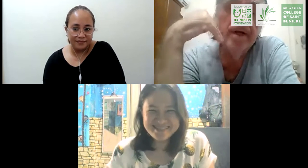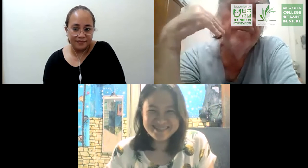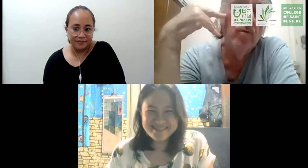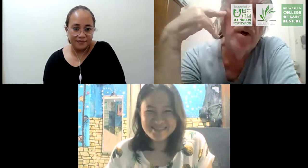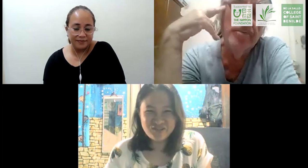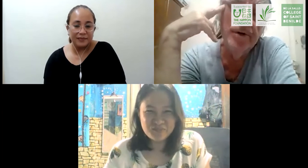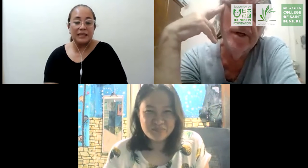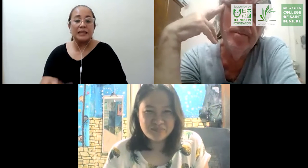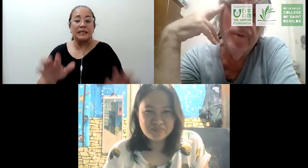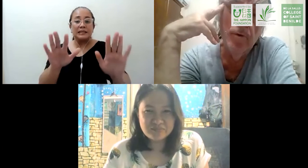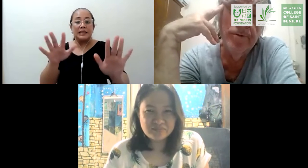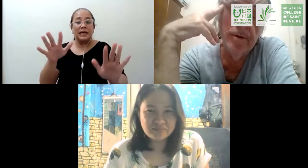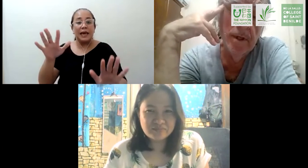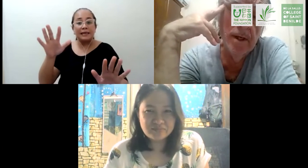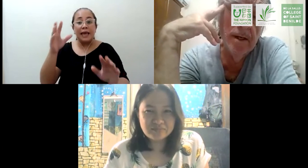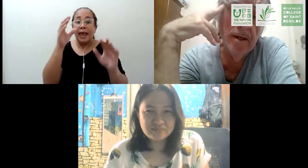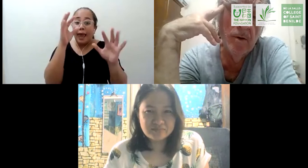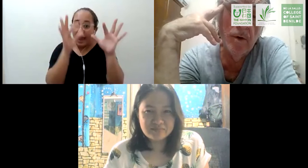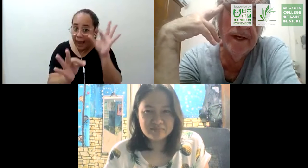I mean, if you want to put in both